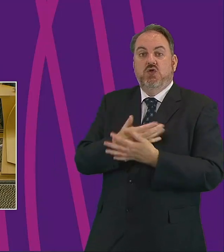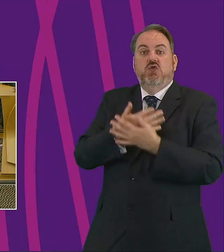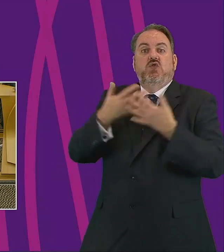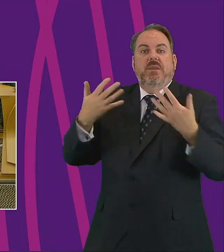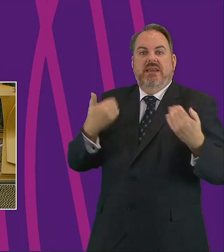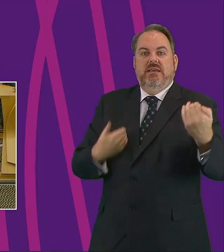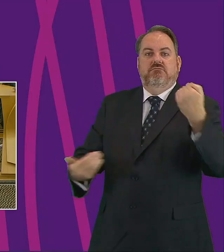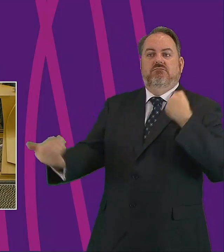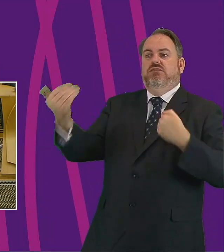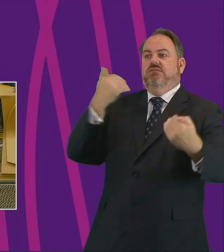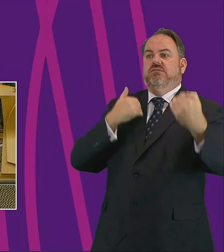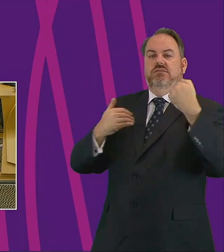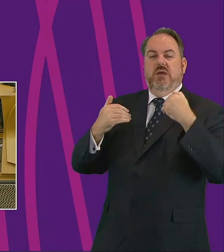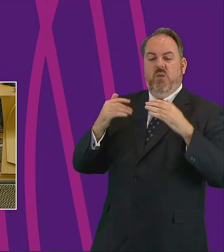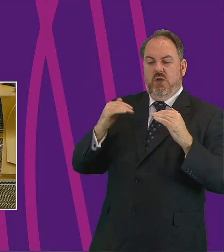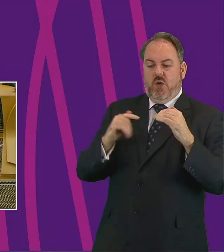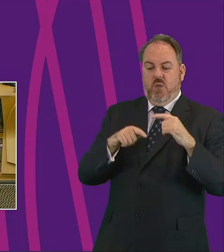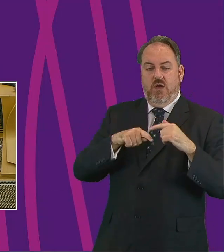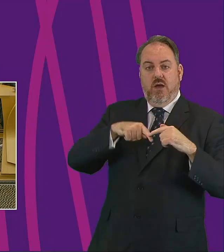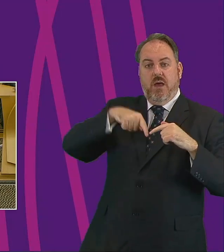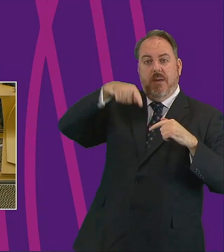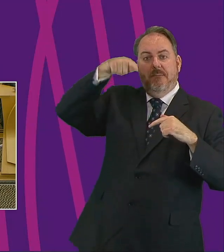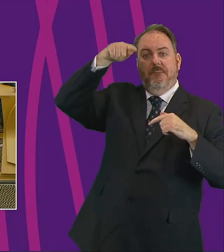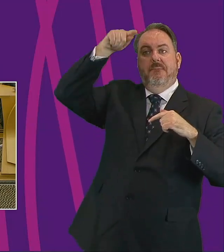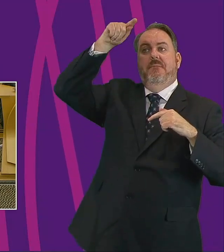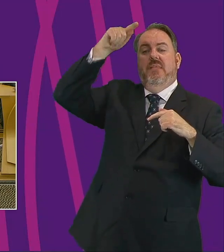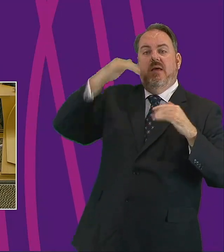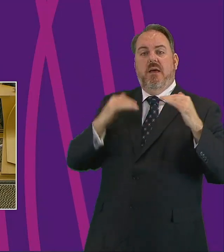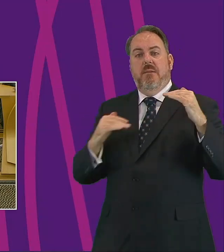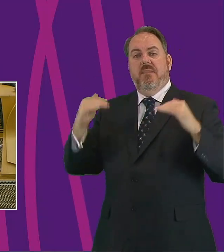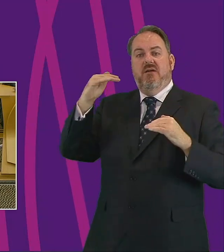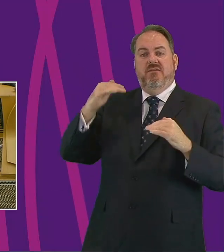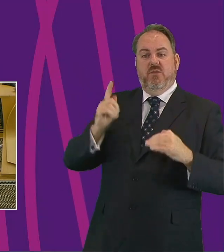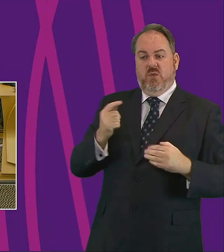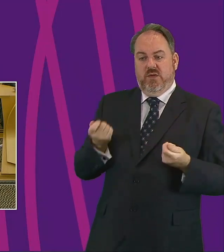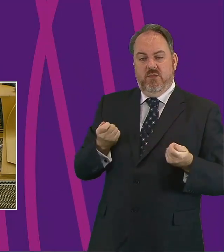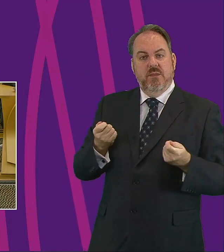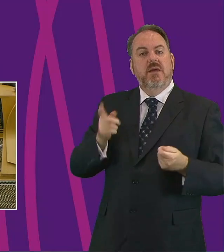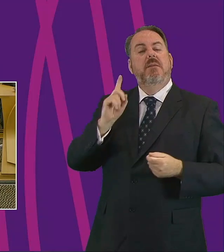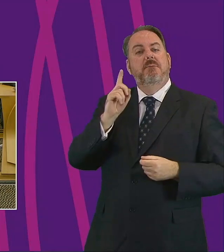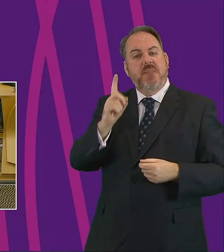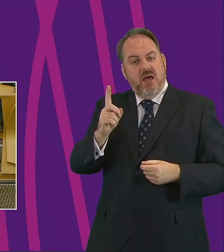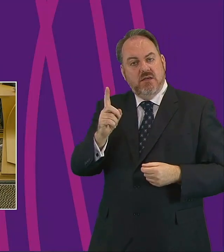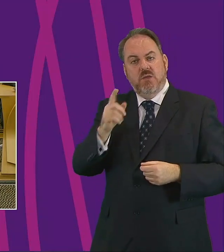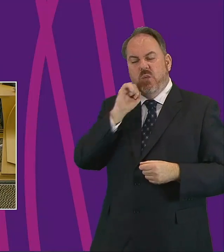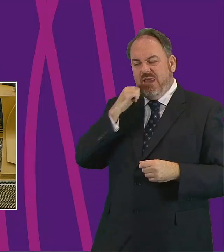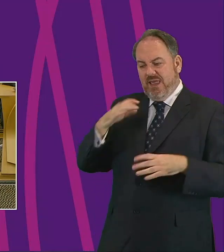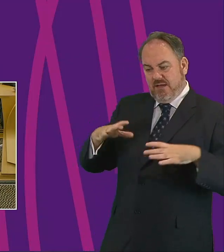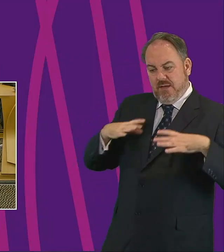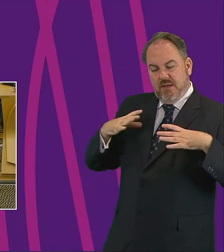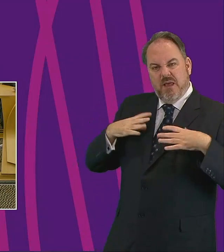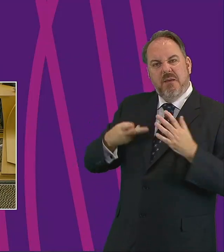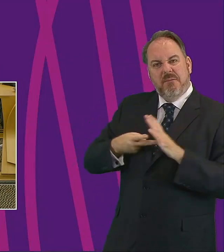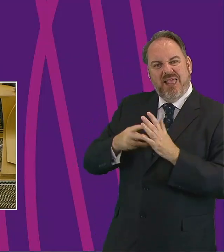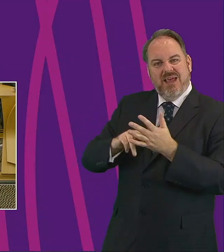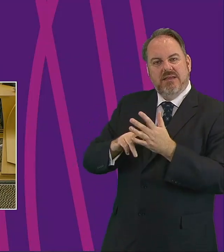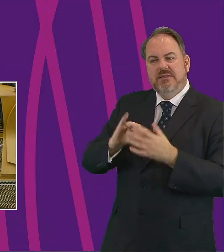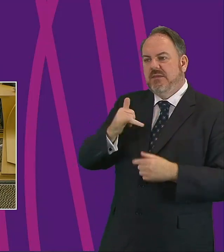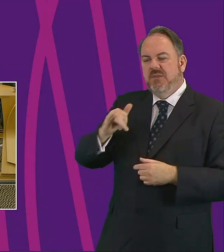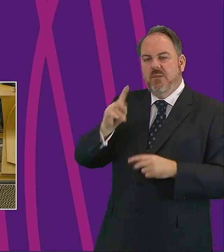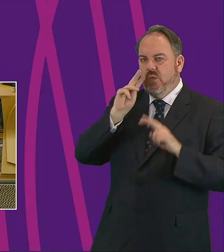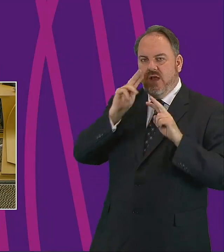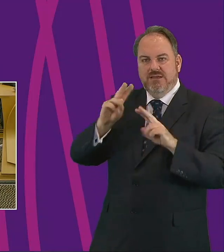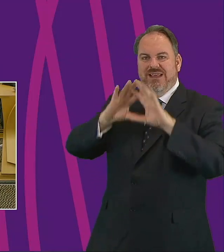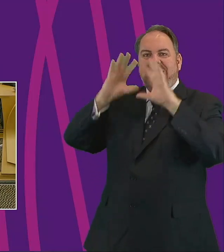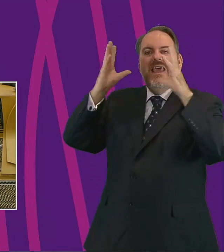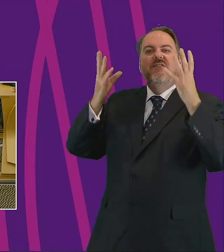the average level, and there may be reasons for that we can foresee. There may be reasons for that we don't foresee. There may